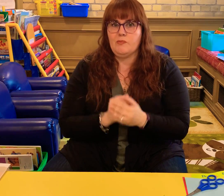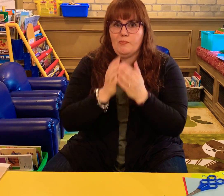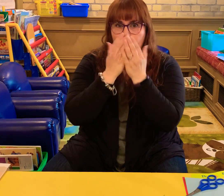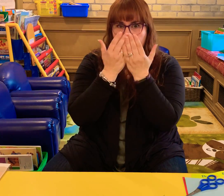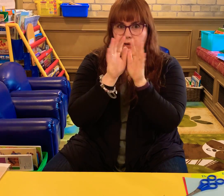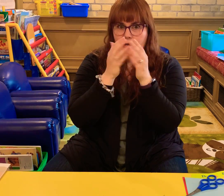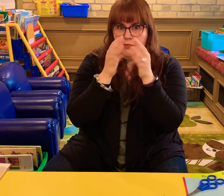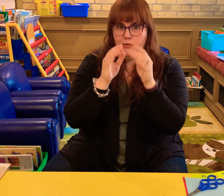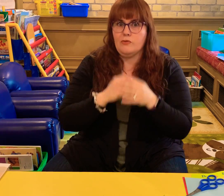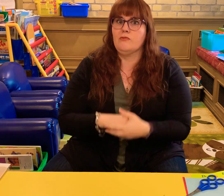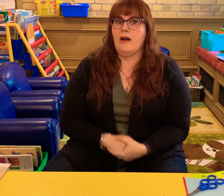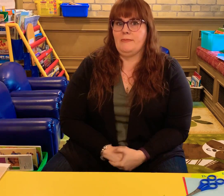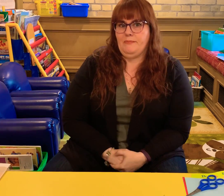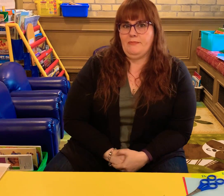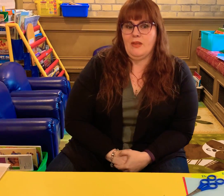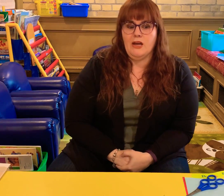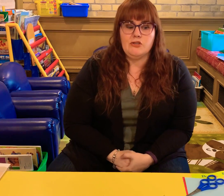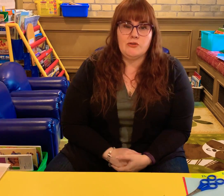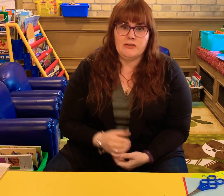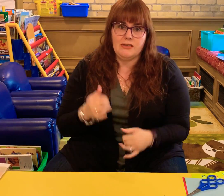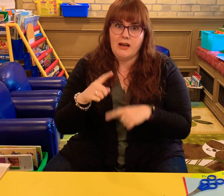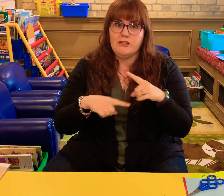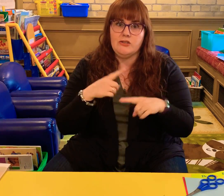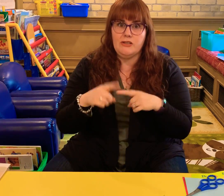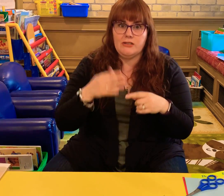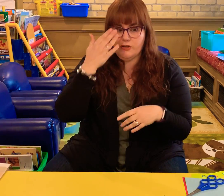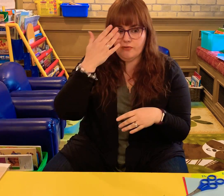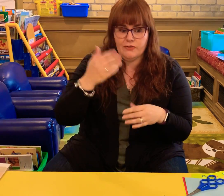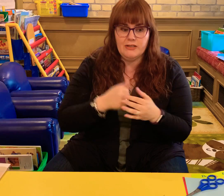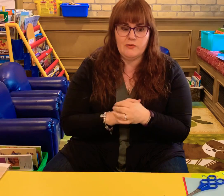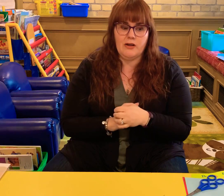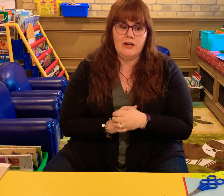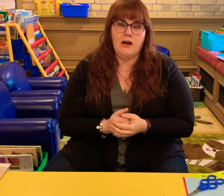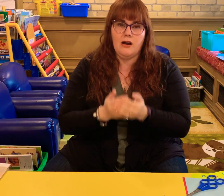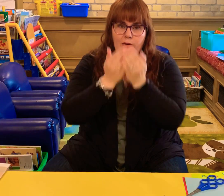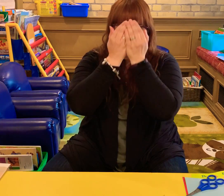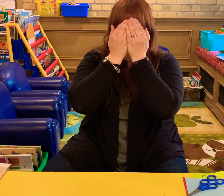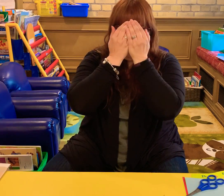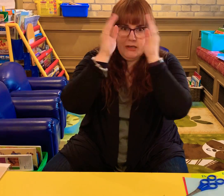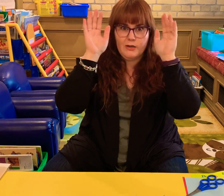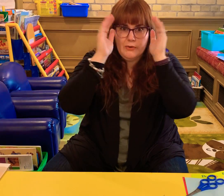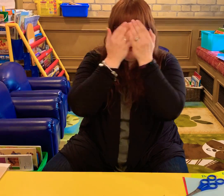peekaboo rhyme so the signs you need to know for this one are peekaboo